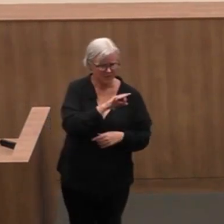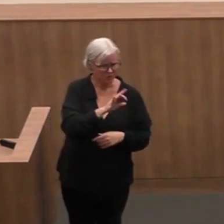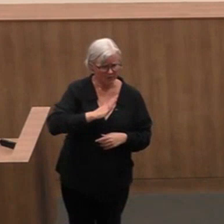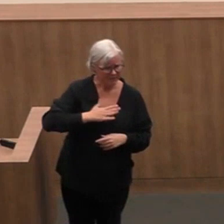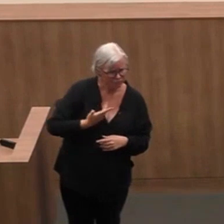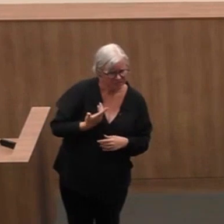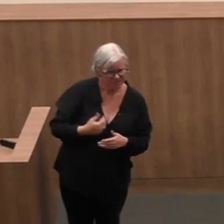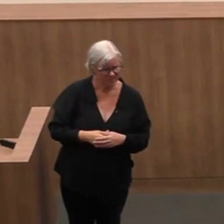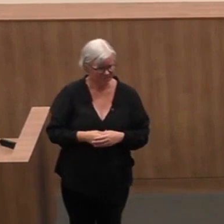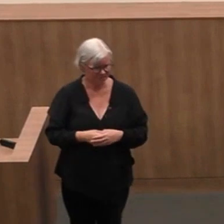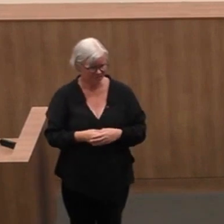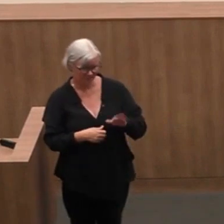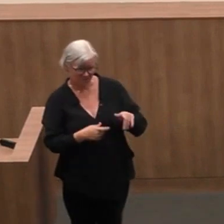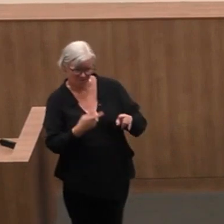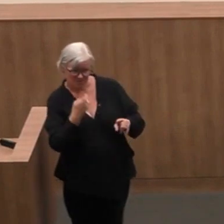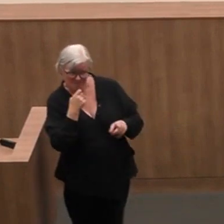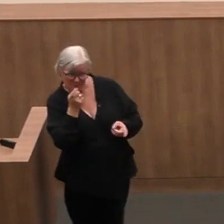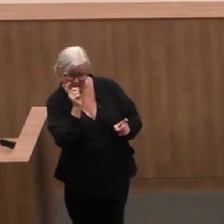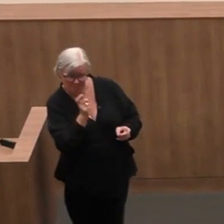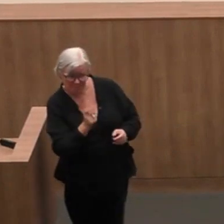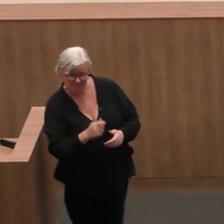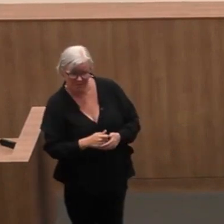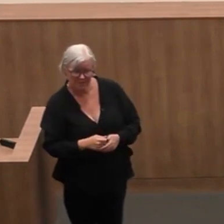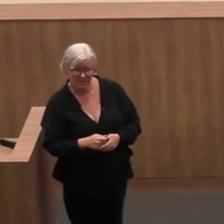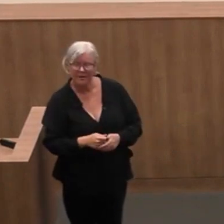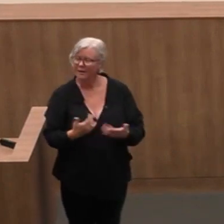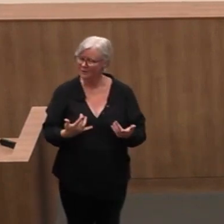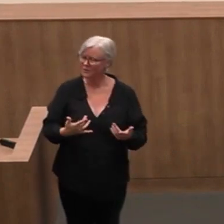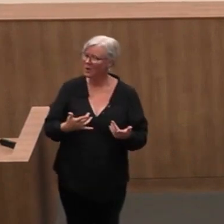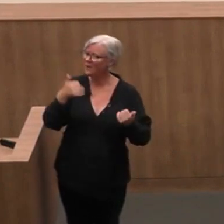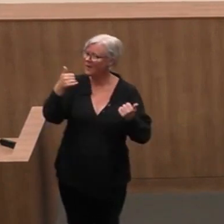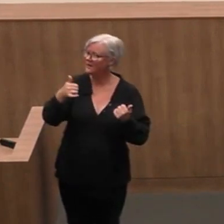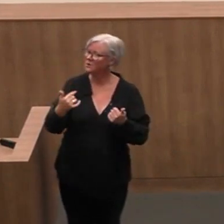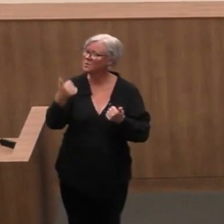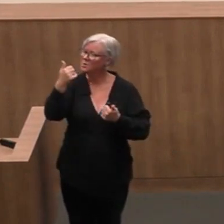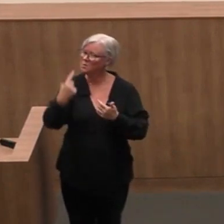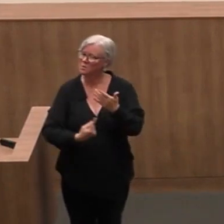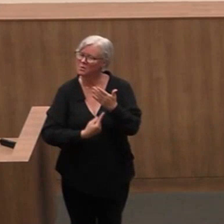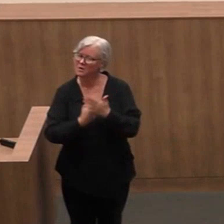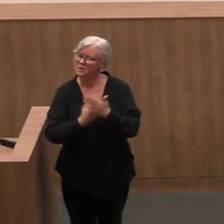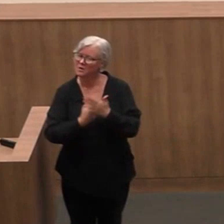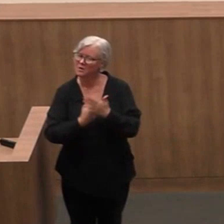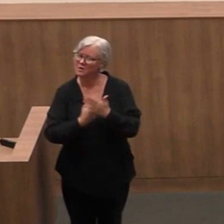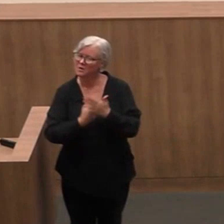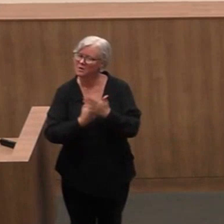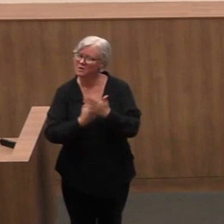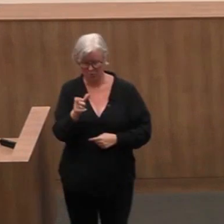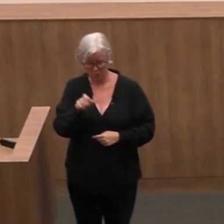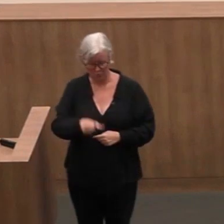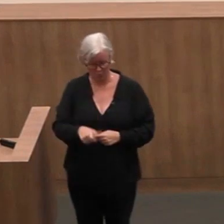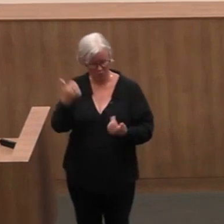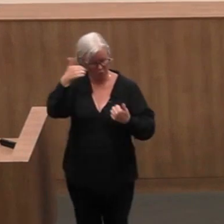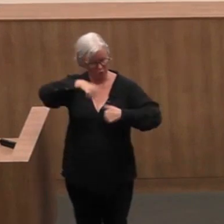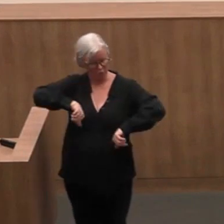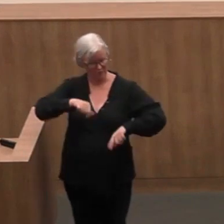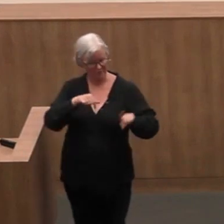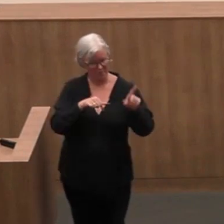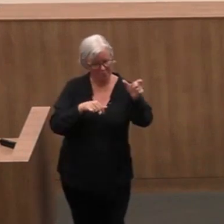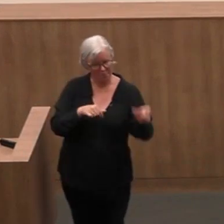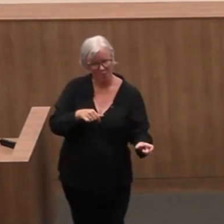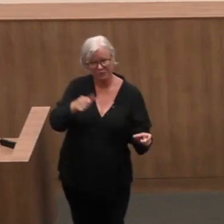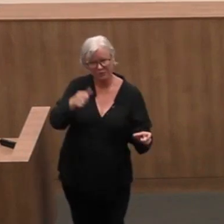some anxiety about that, and then that would be a key opportunity to reflecting with a decision supporter who's known them a lot longer and